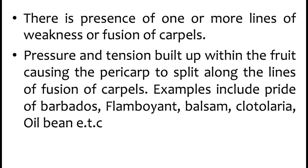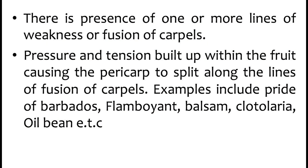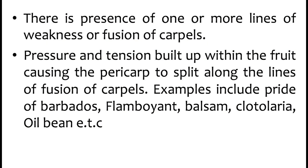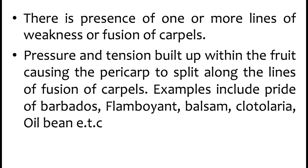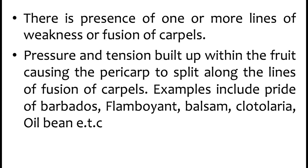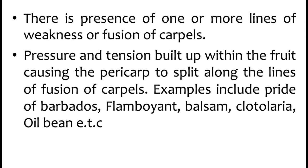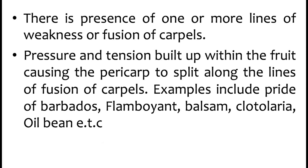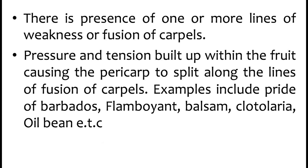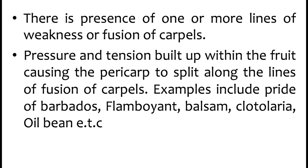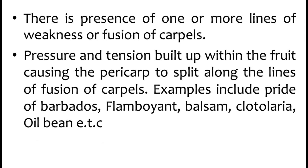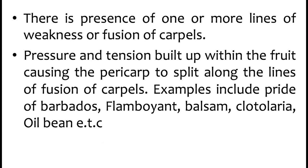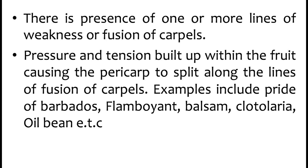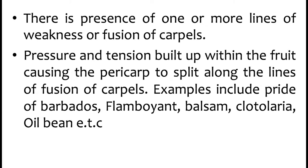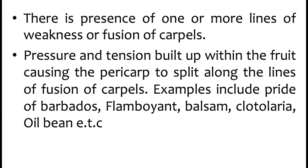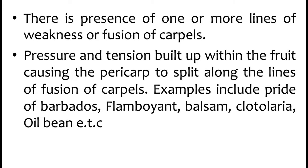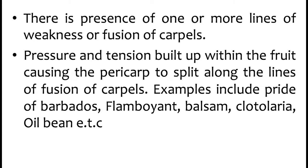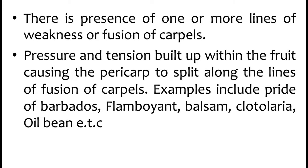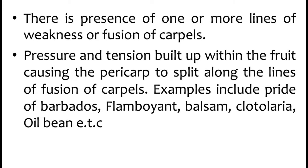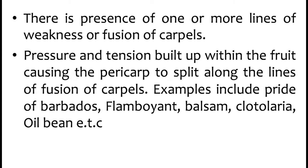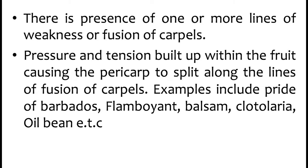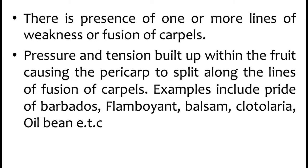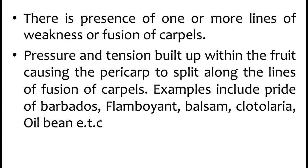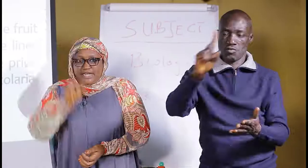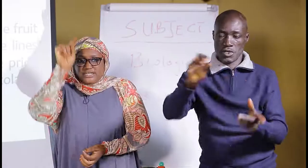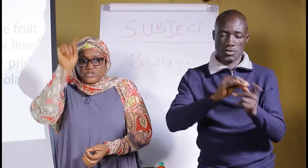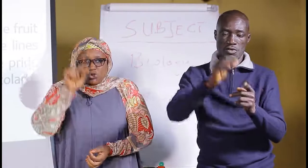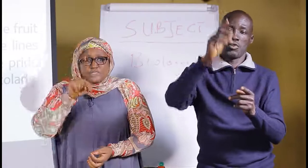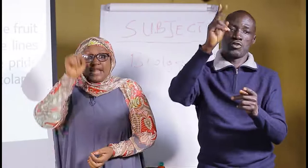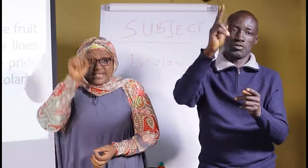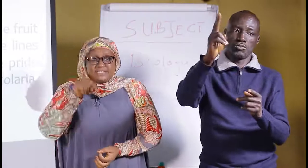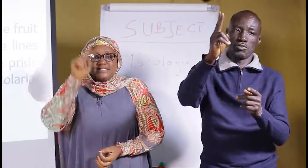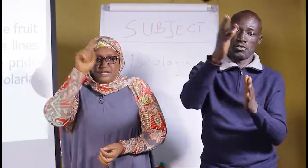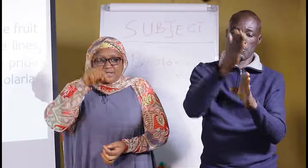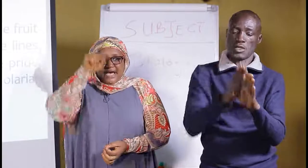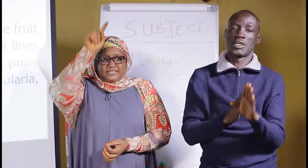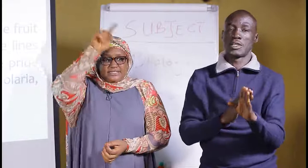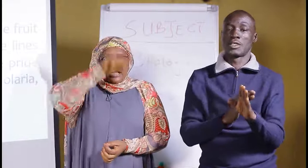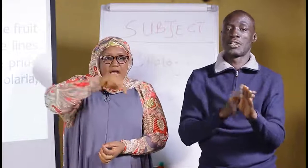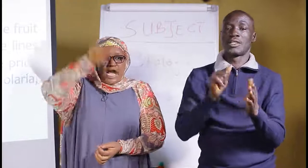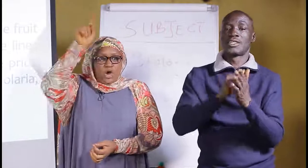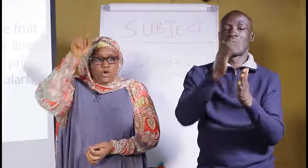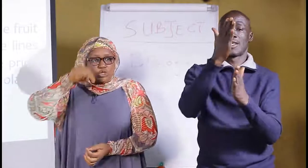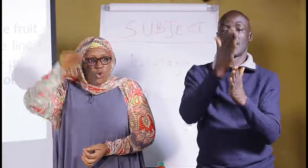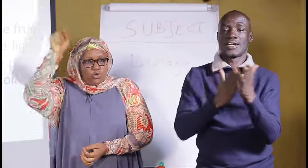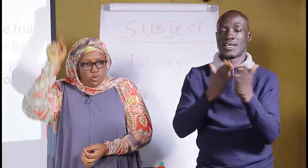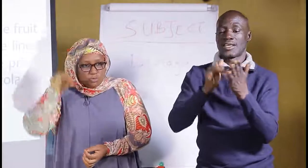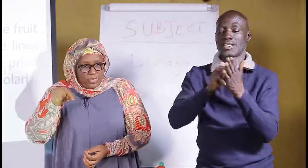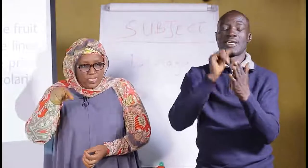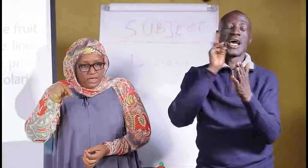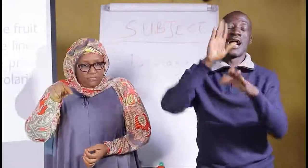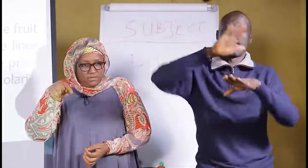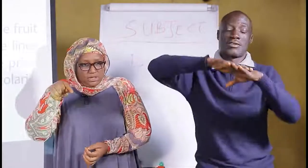characteristic is there is presence of one or more lines of weakness. That is those lines that are on the